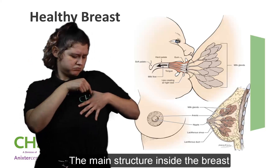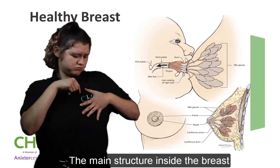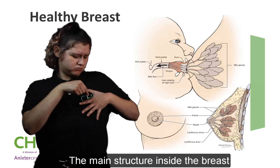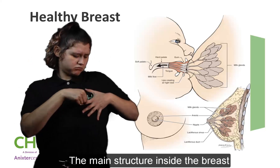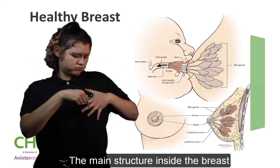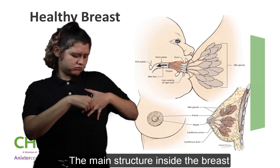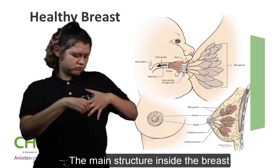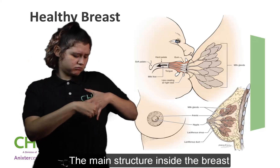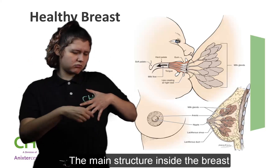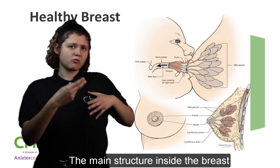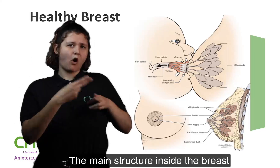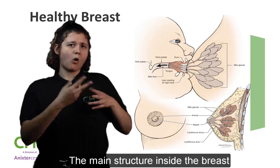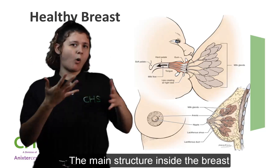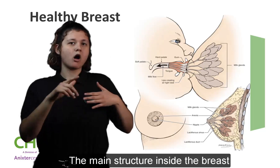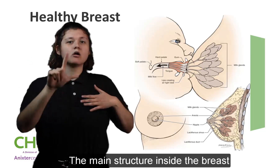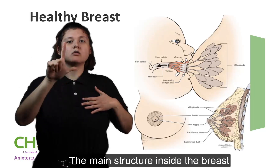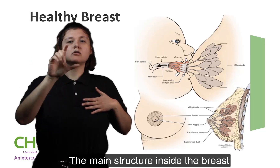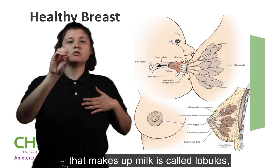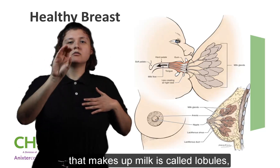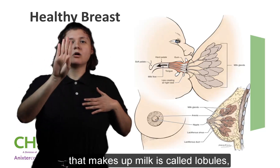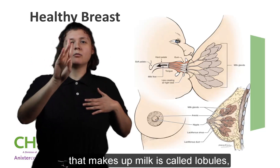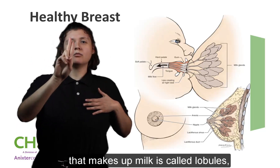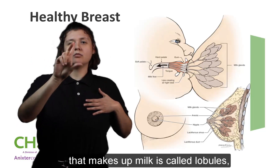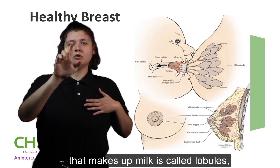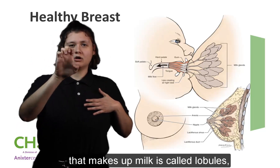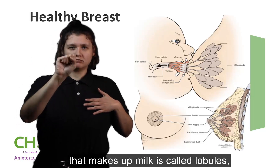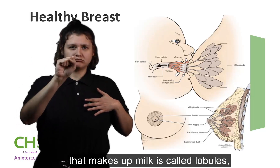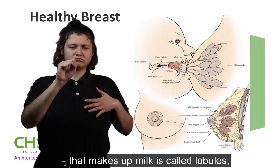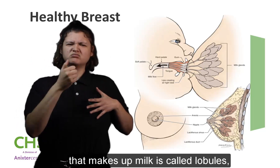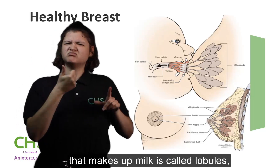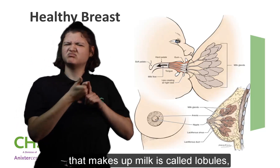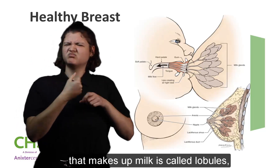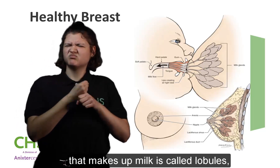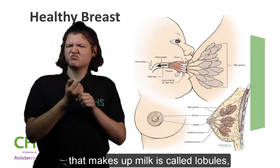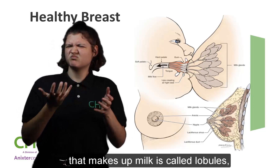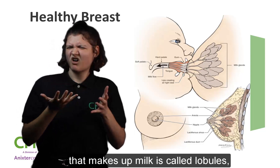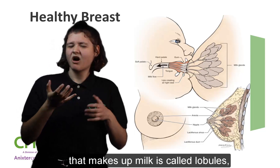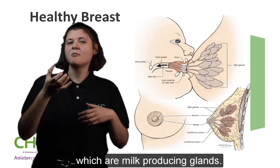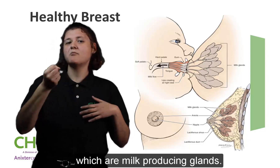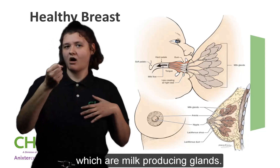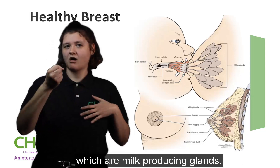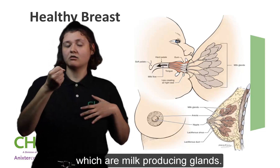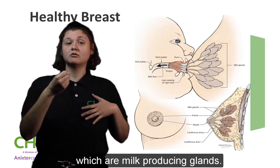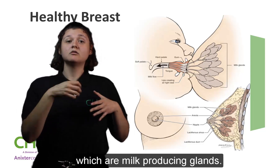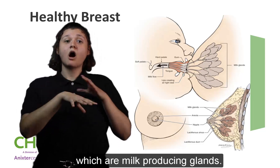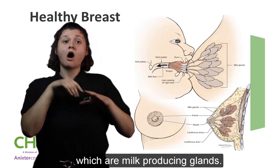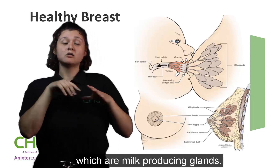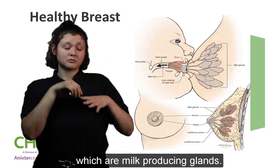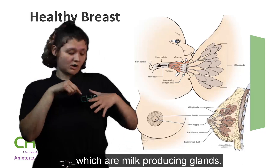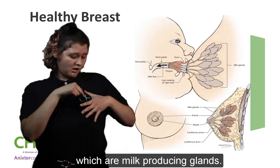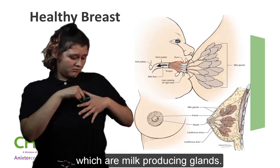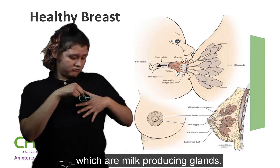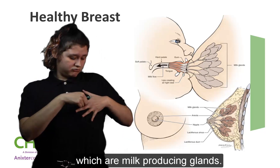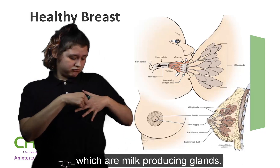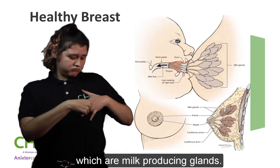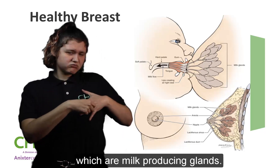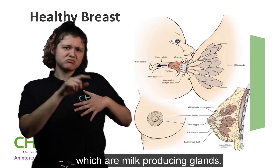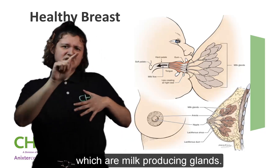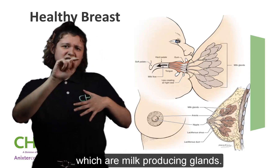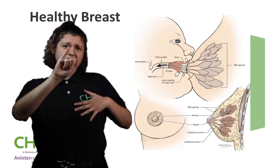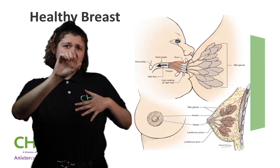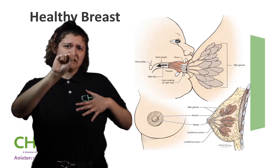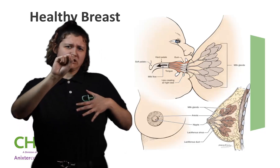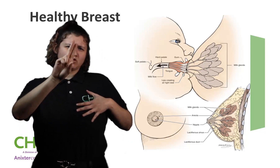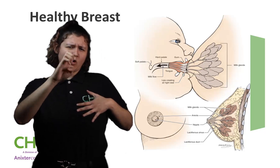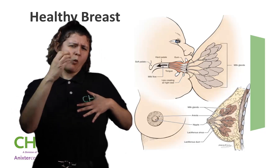The main structure inside the breast that makes up milk is called lobules, which are milk-producing